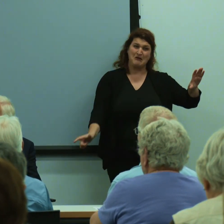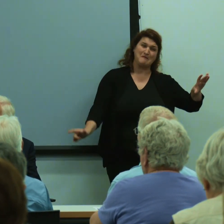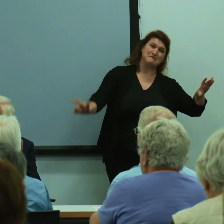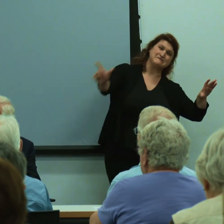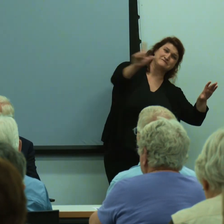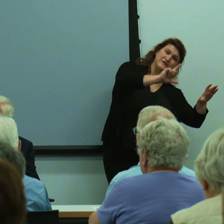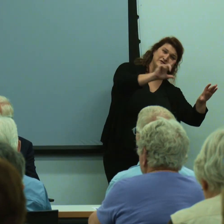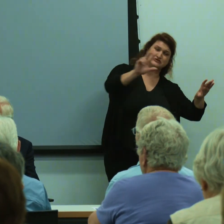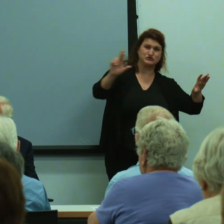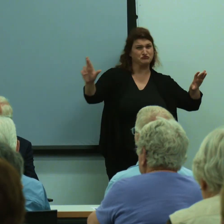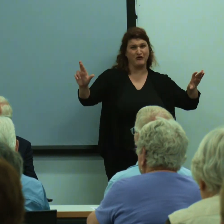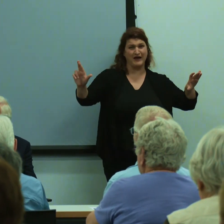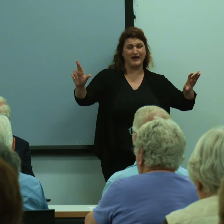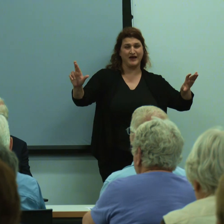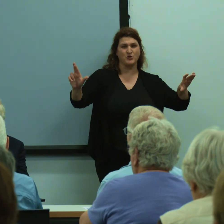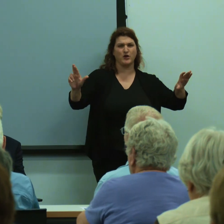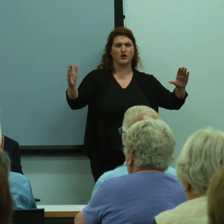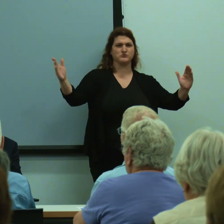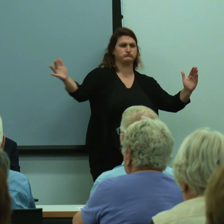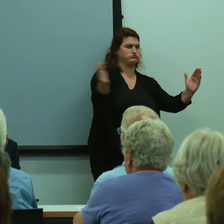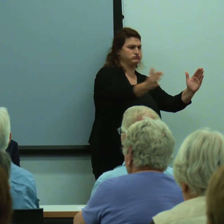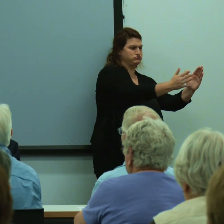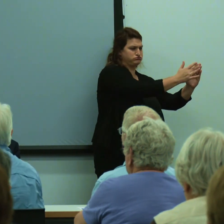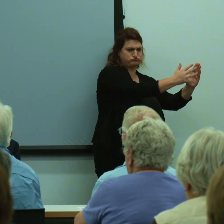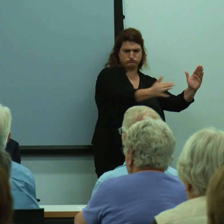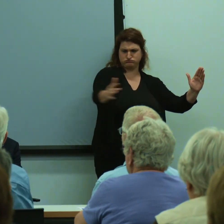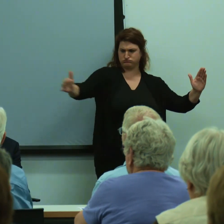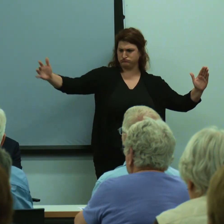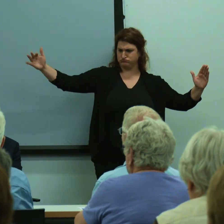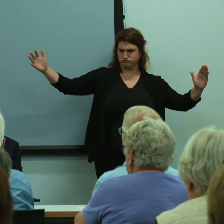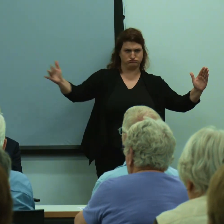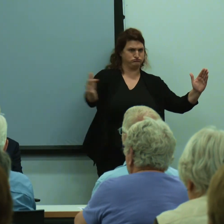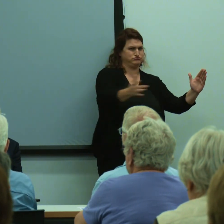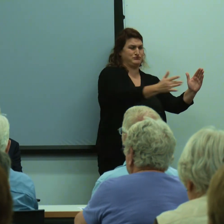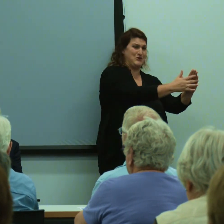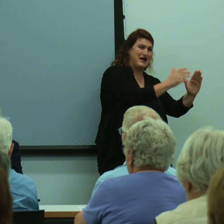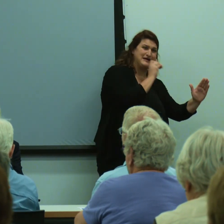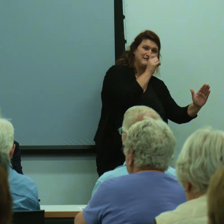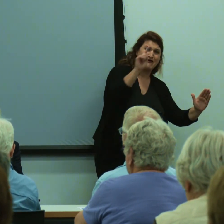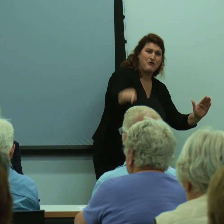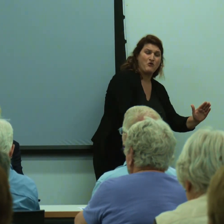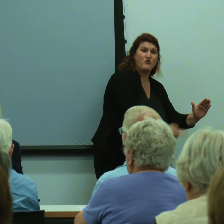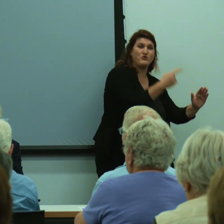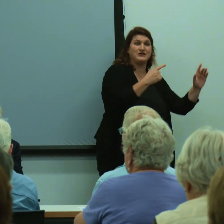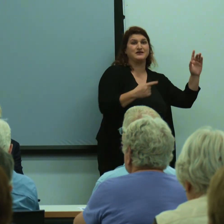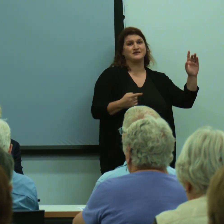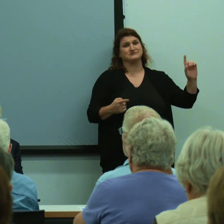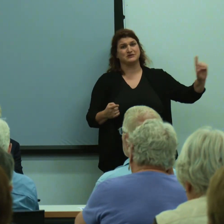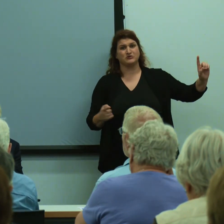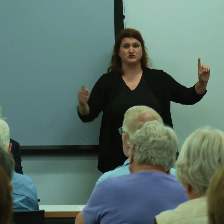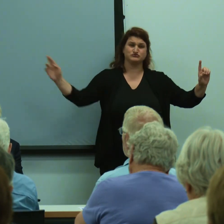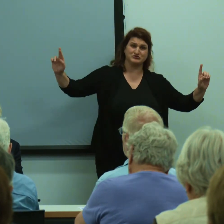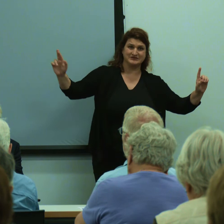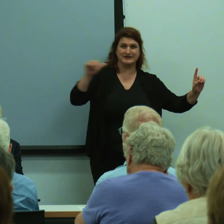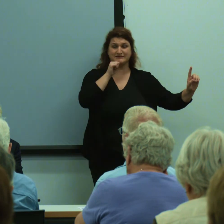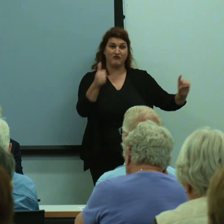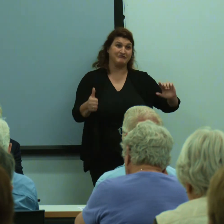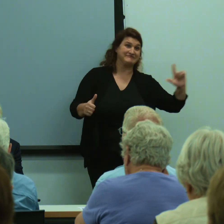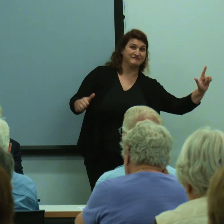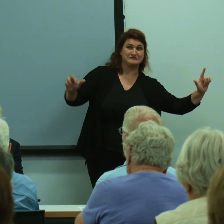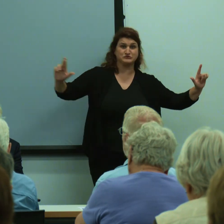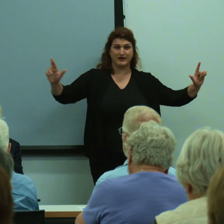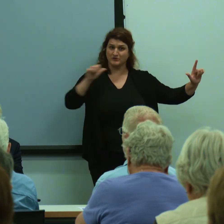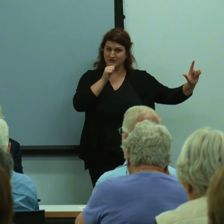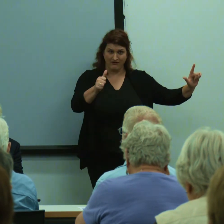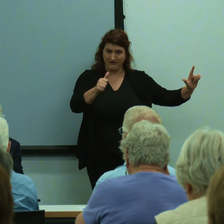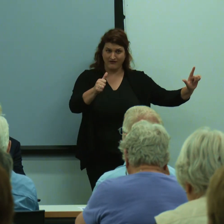are all sorts of things in between, and we're not just Democrats and just Republicans, or just left and just right. And that